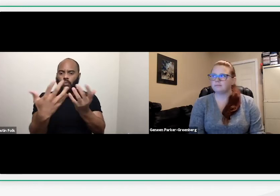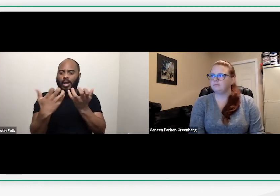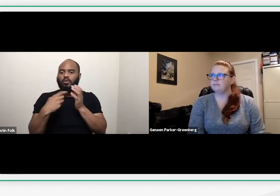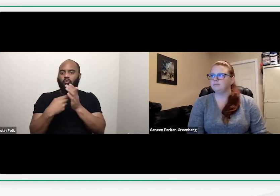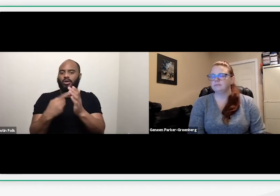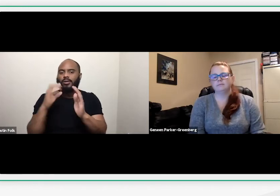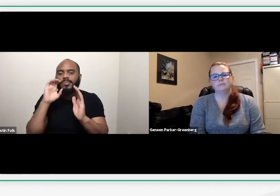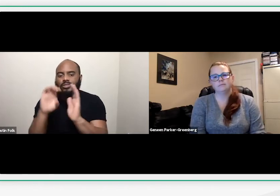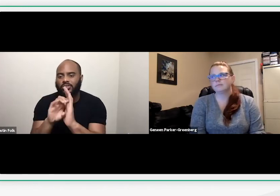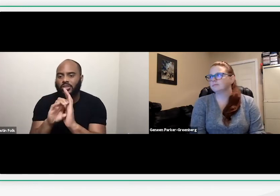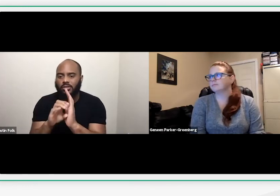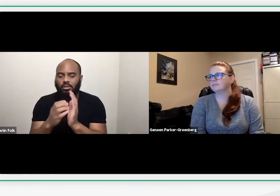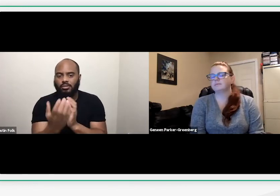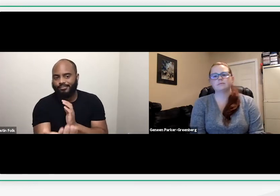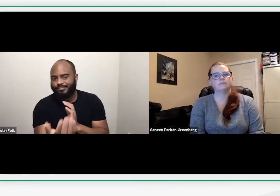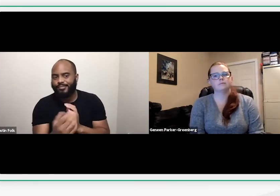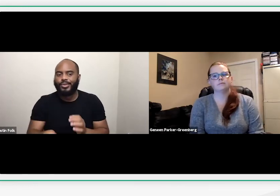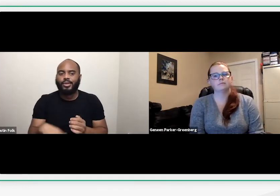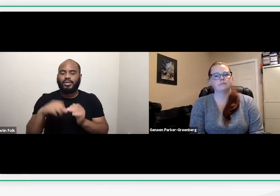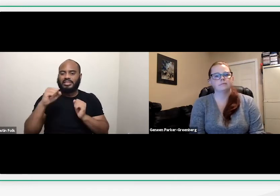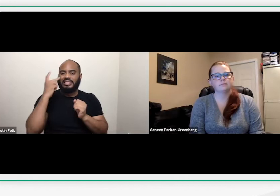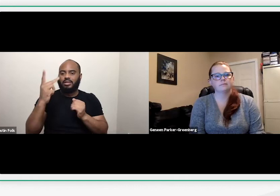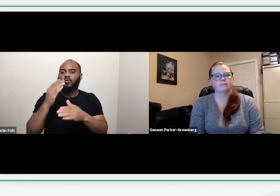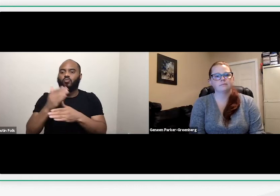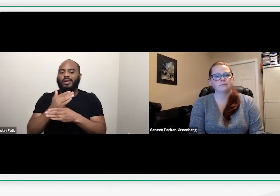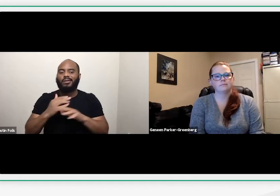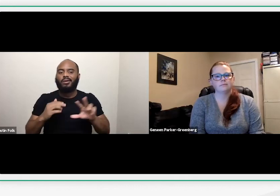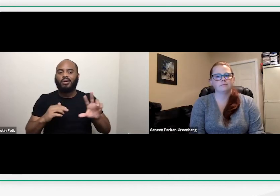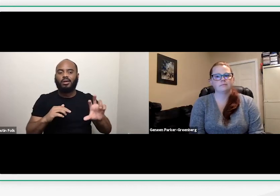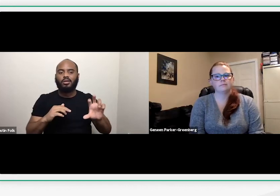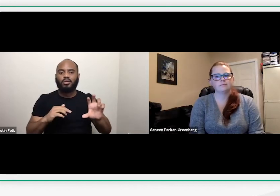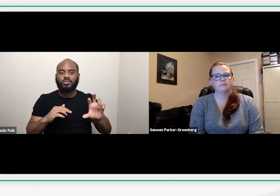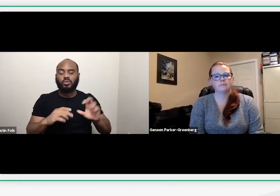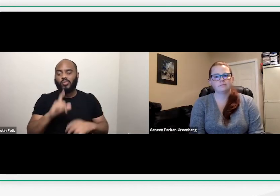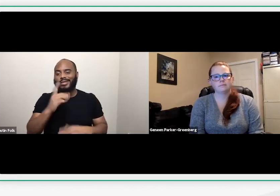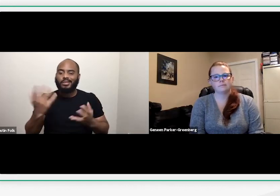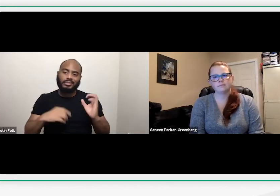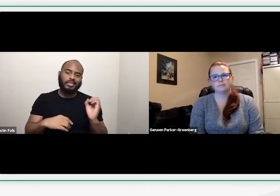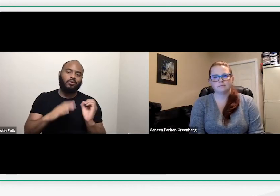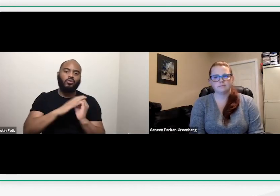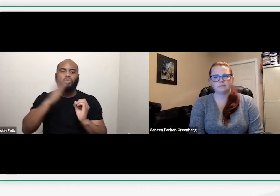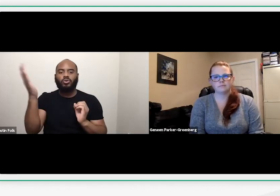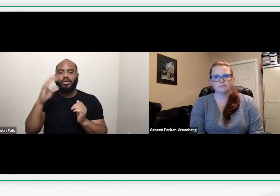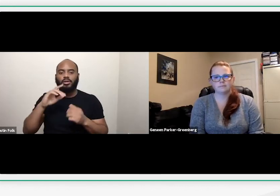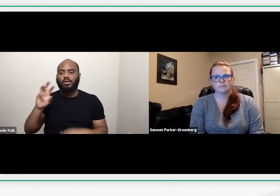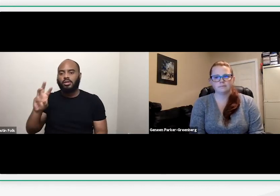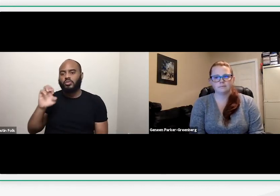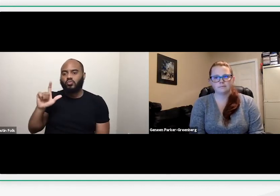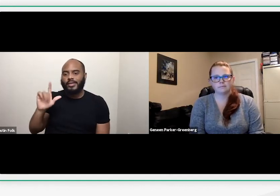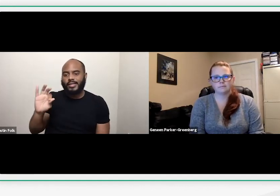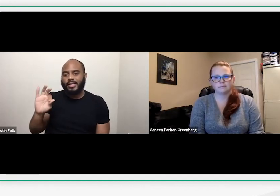Now, before we get into that, I do want to show you this image that's on the share screen right now. You can